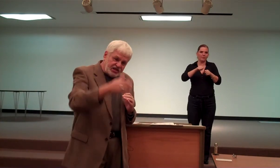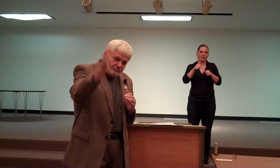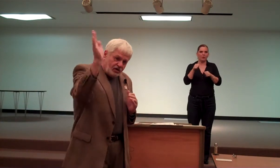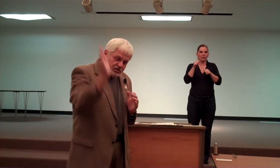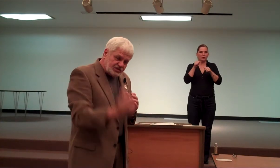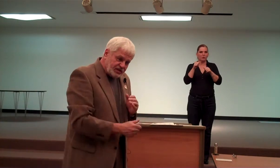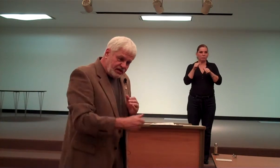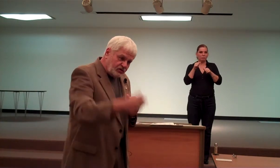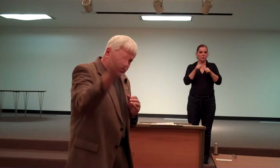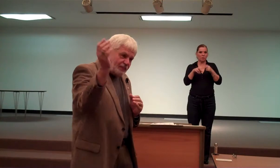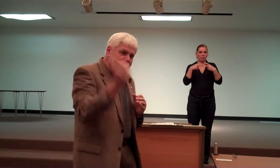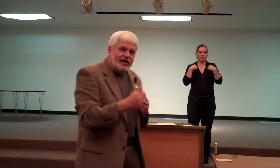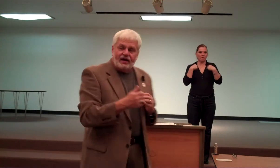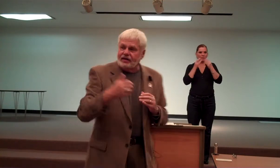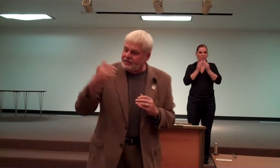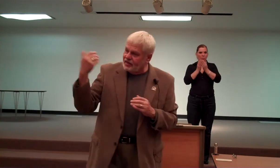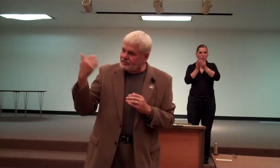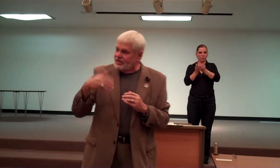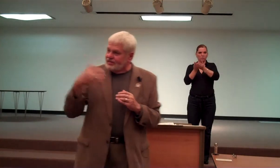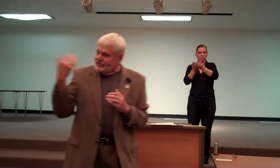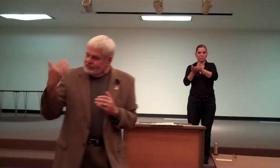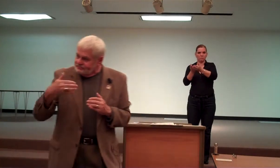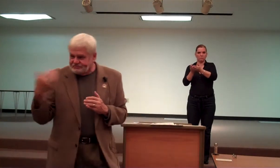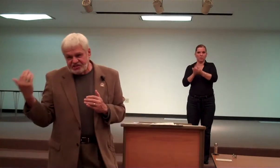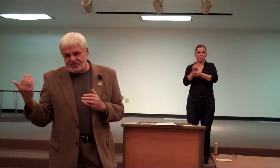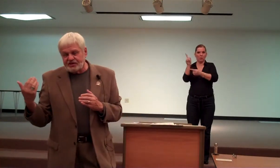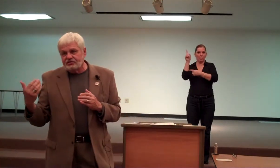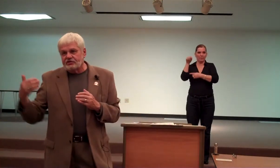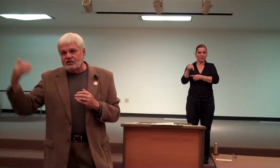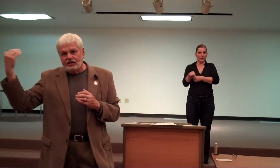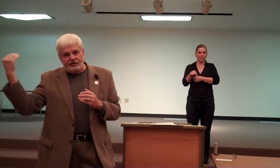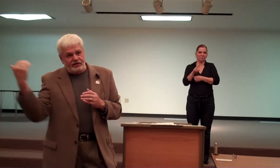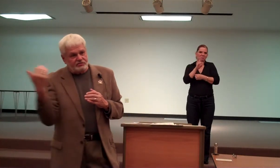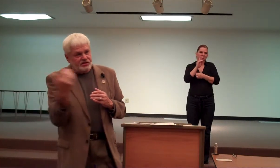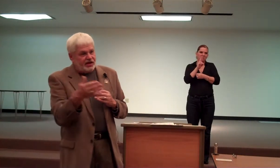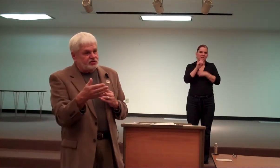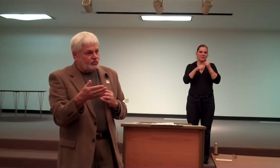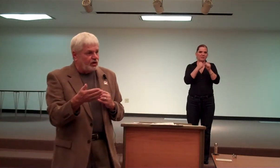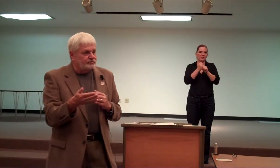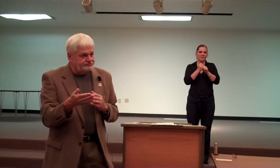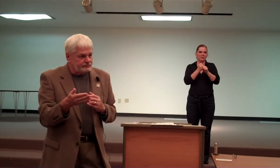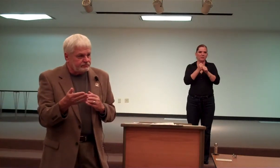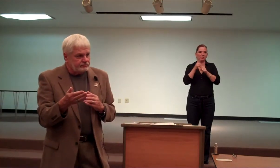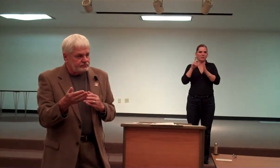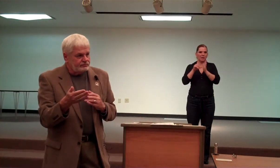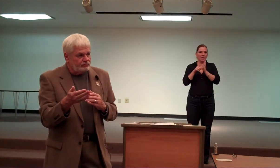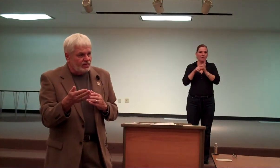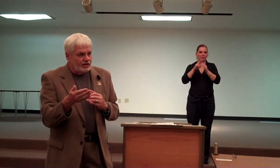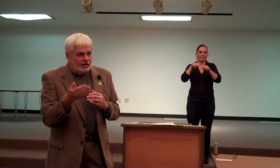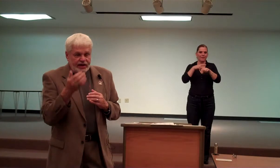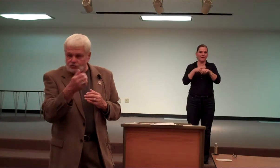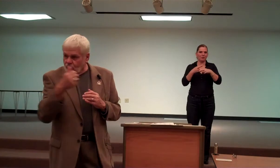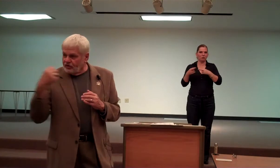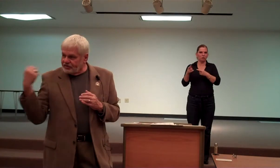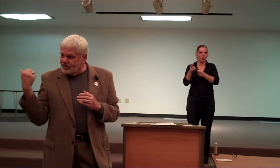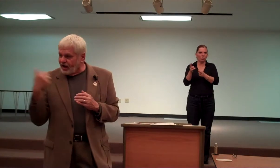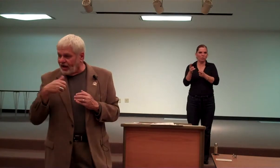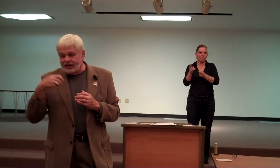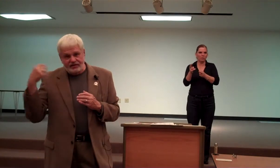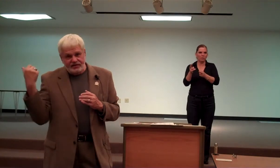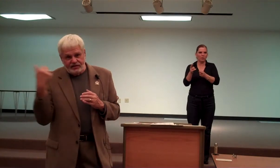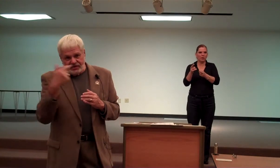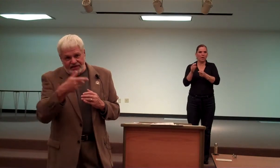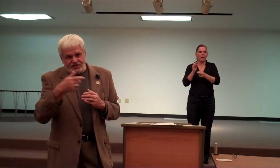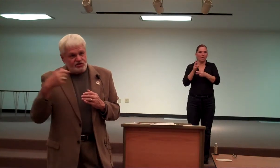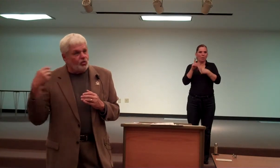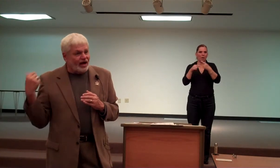have the steamboats, and they're going up and down, and then 6-7 years later, here comes the National Road. And we're going to